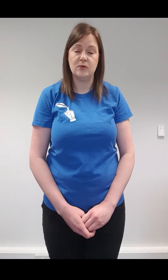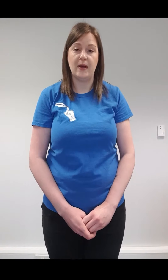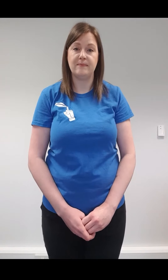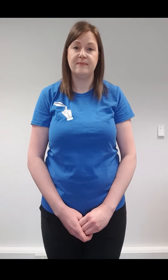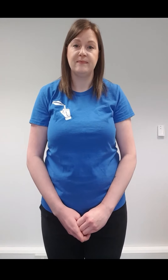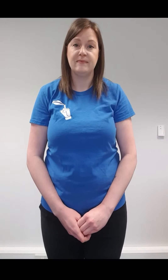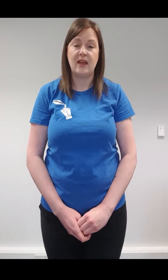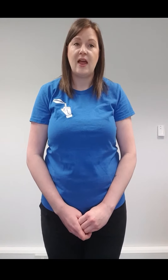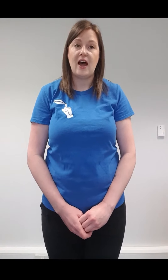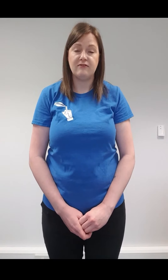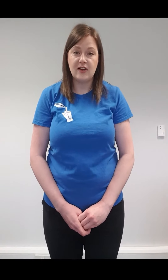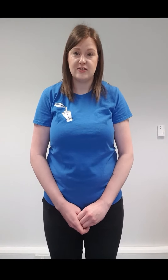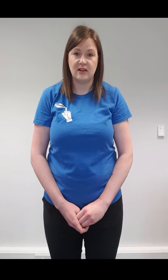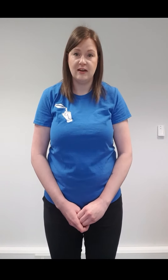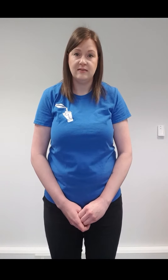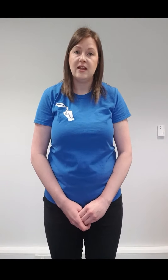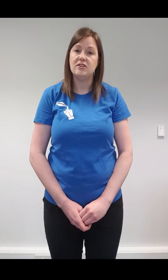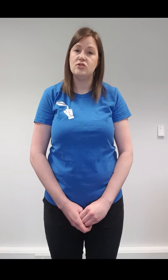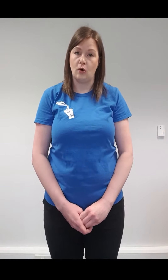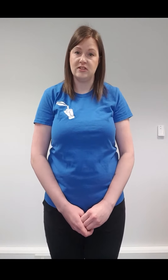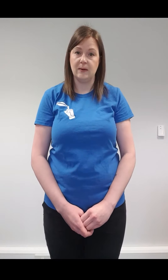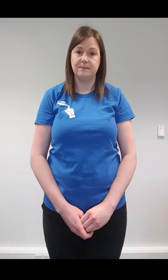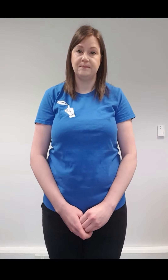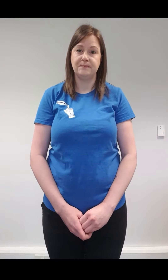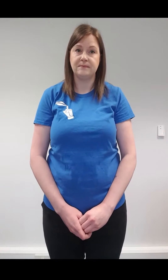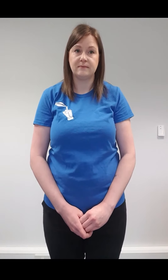it. Our first sign is doctor.